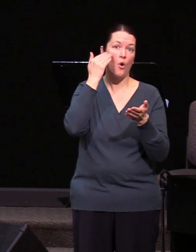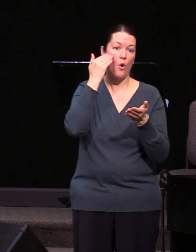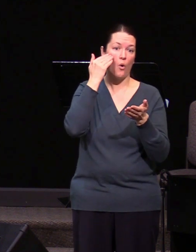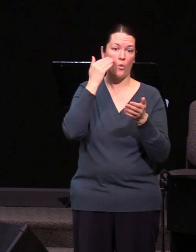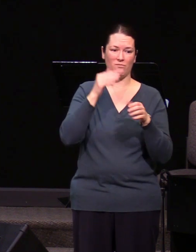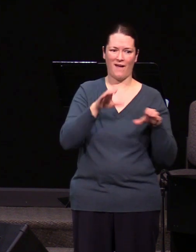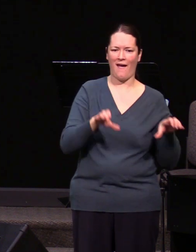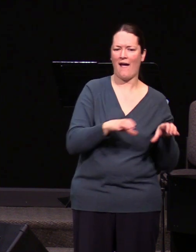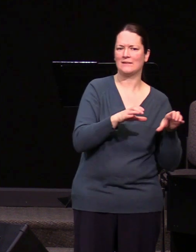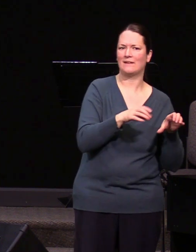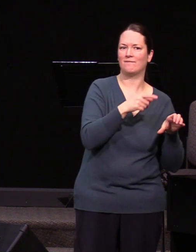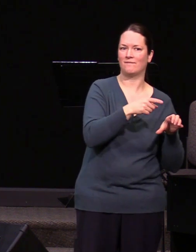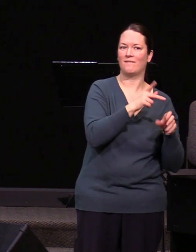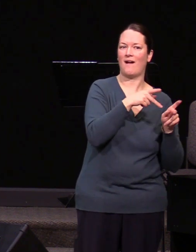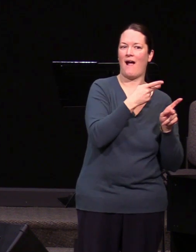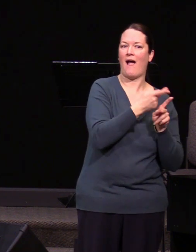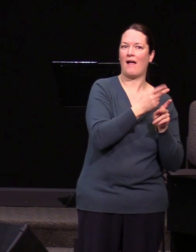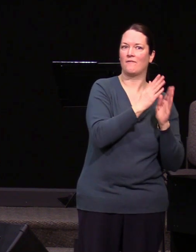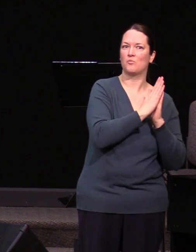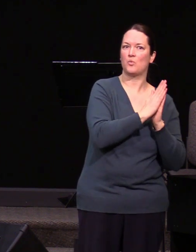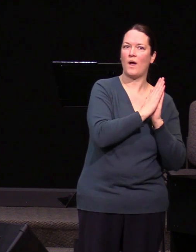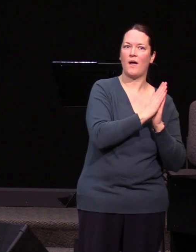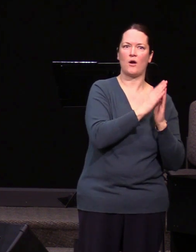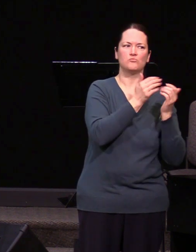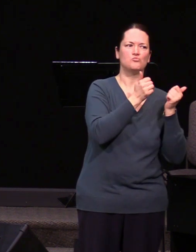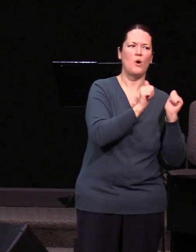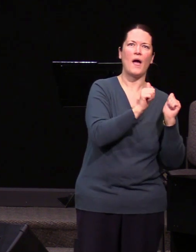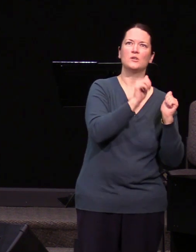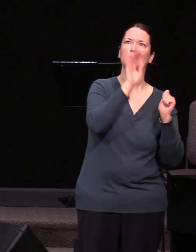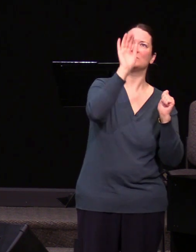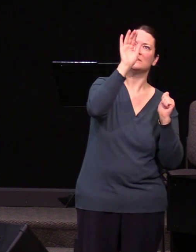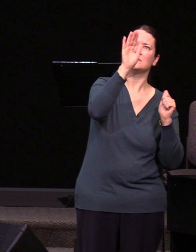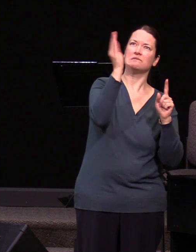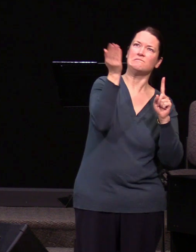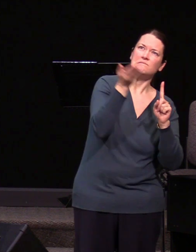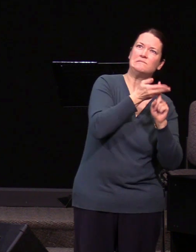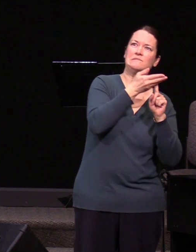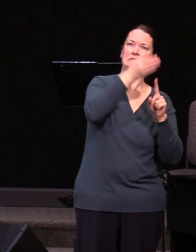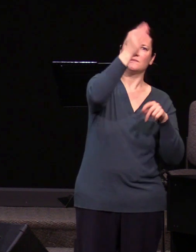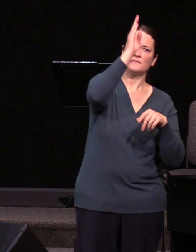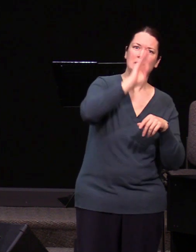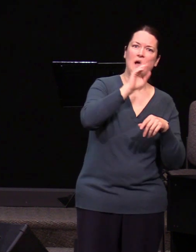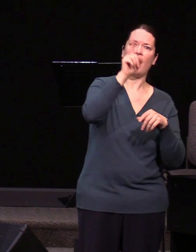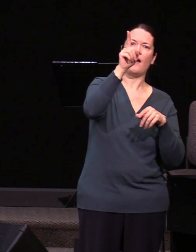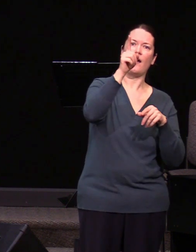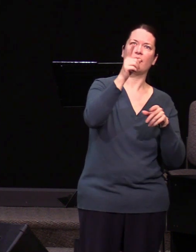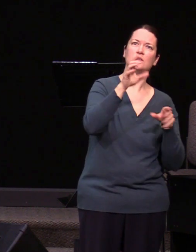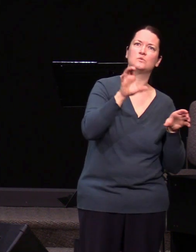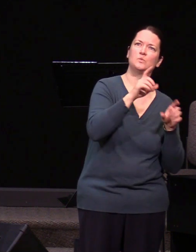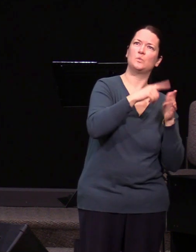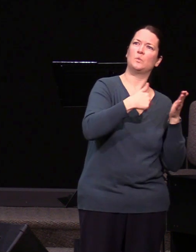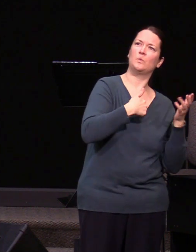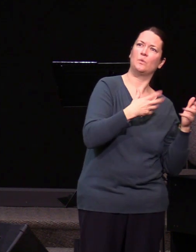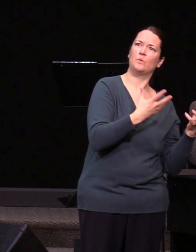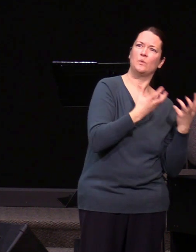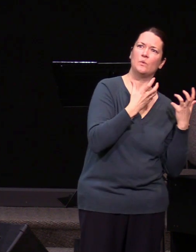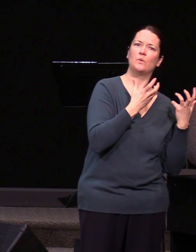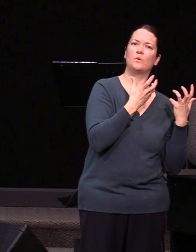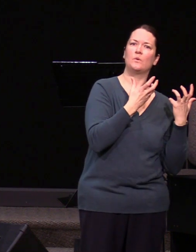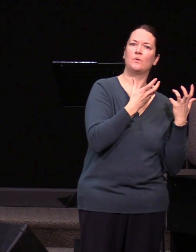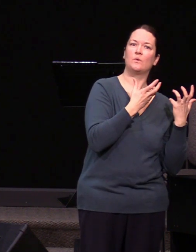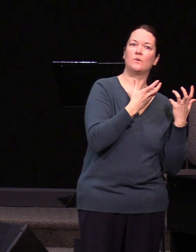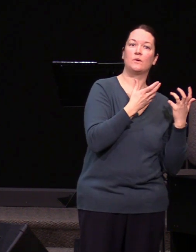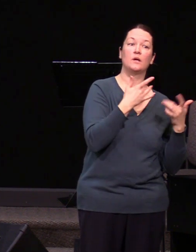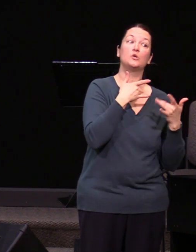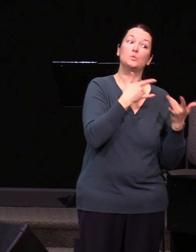active kind of prayer, trying to will God to adopt our own will. Usually